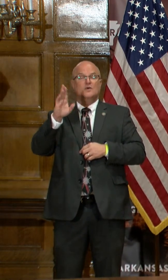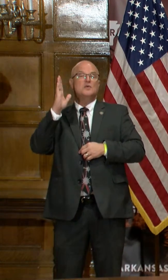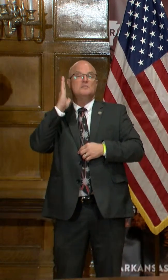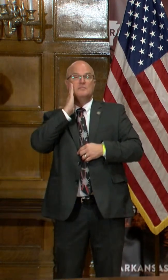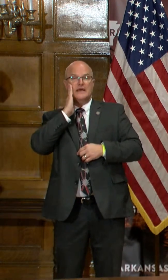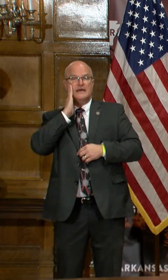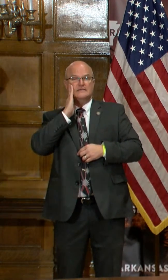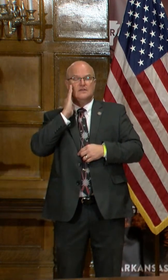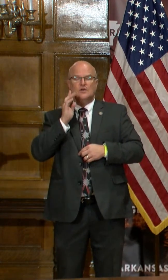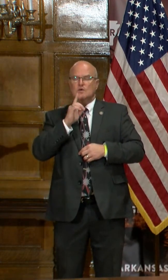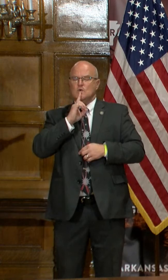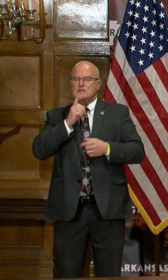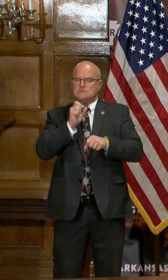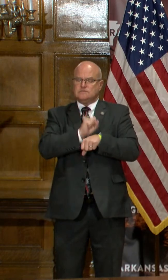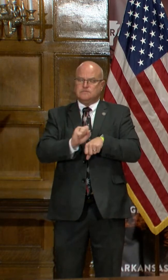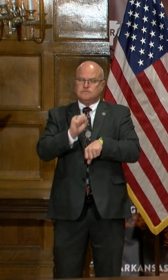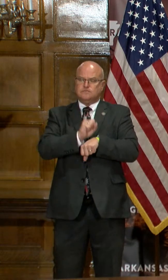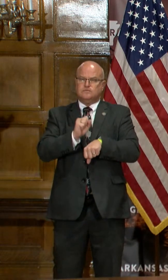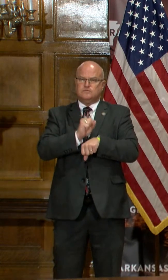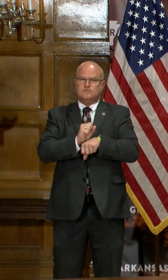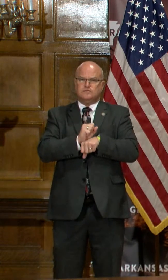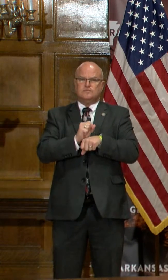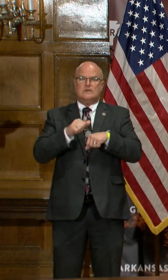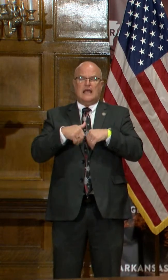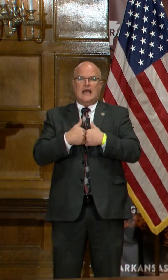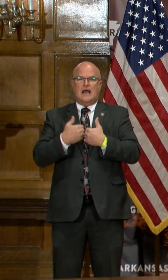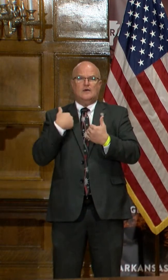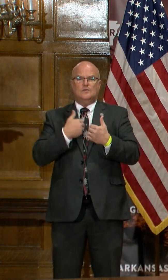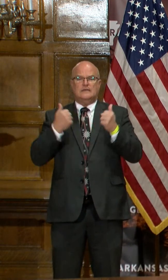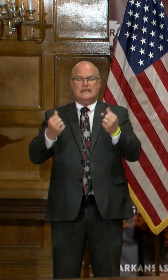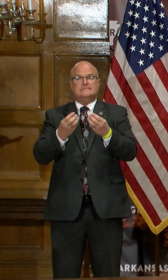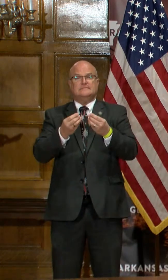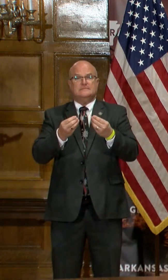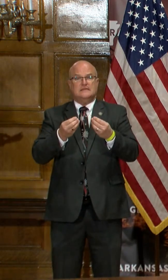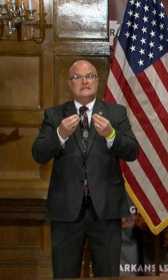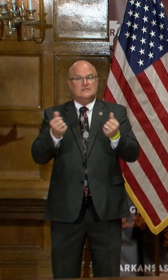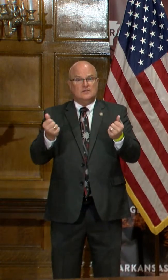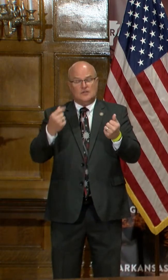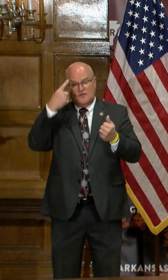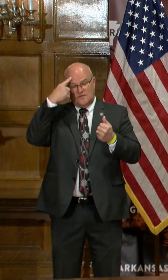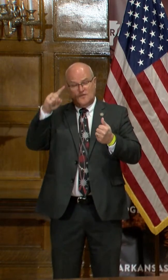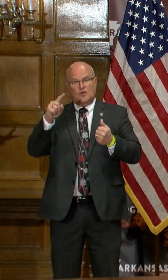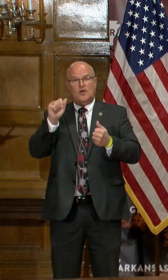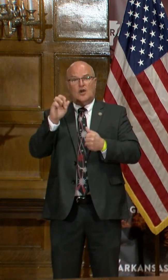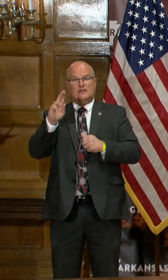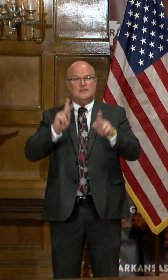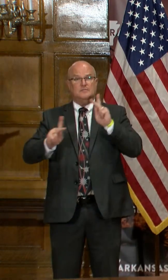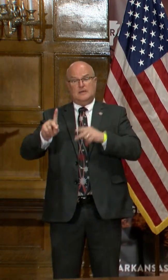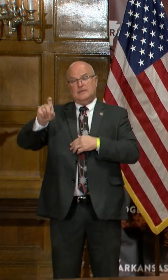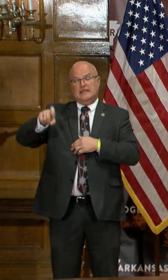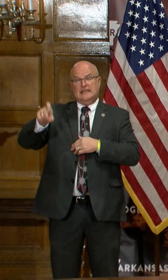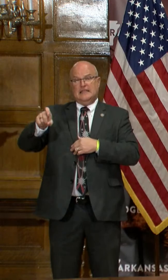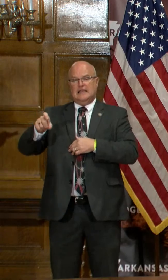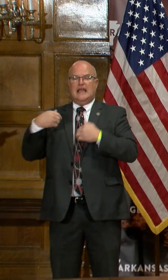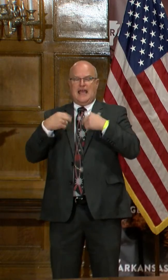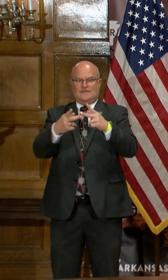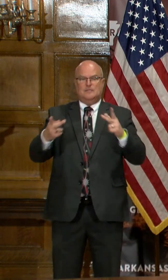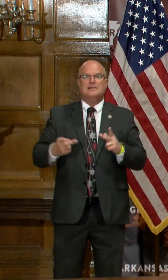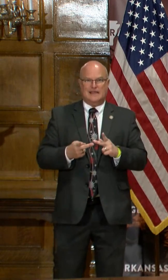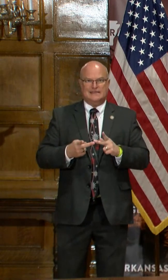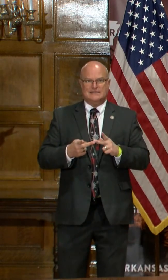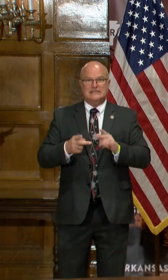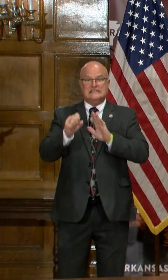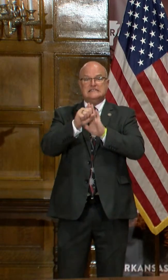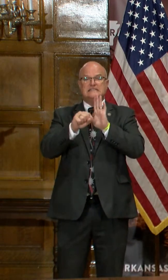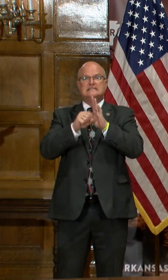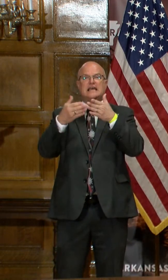hard at trying to identify some solutions as to how we can make sure our Kansans don't go without care that they need when they need it, and to do that at a statewide